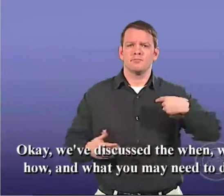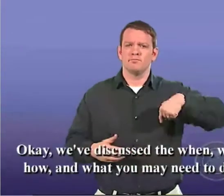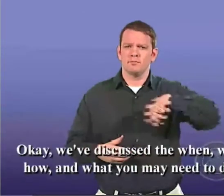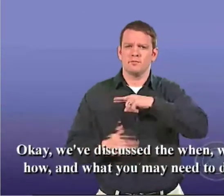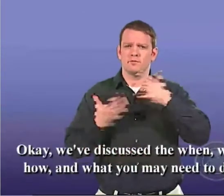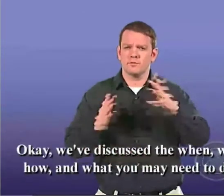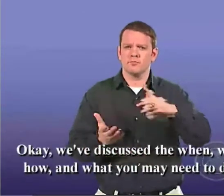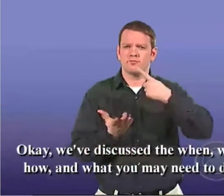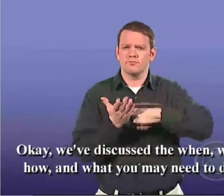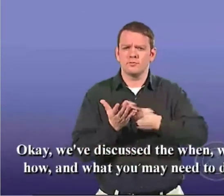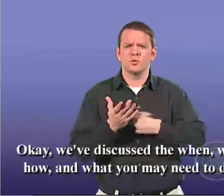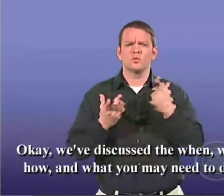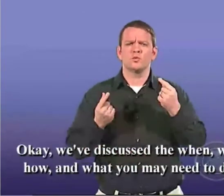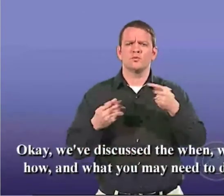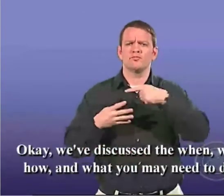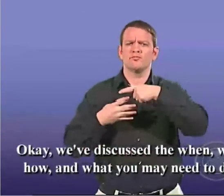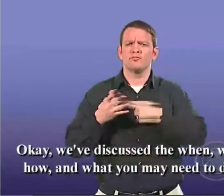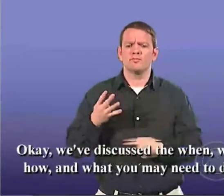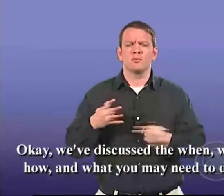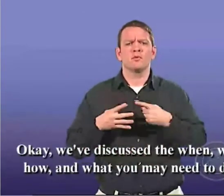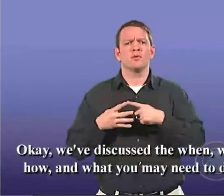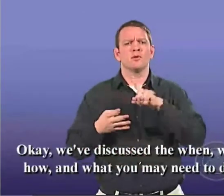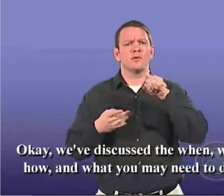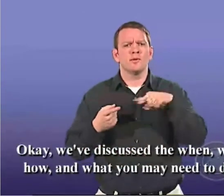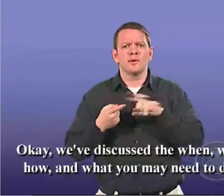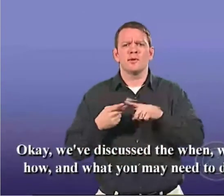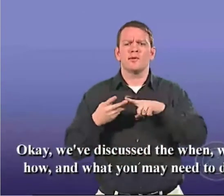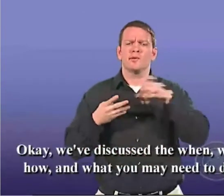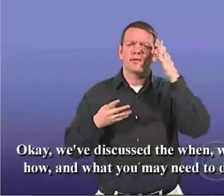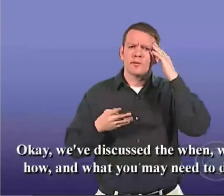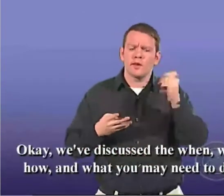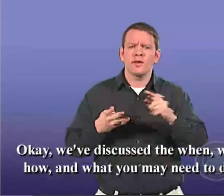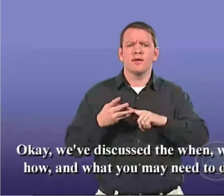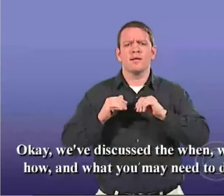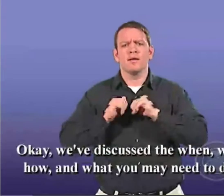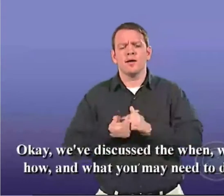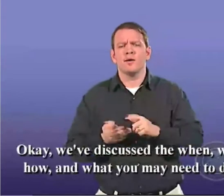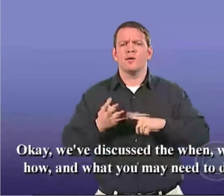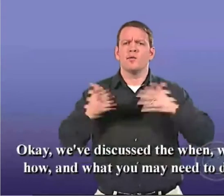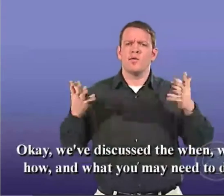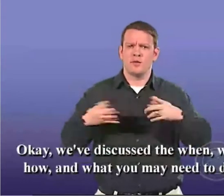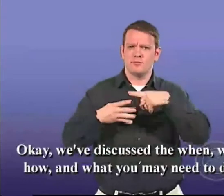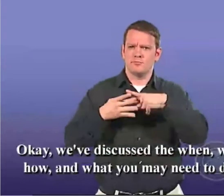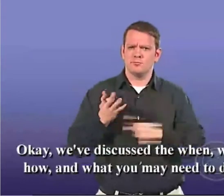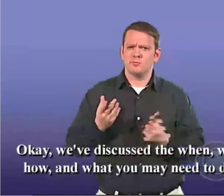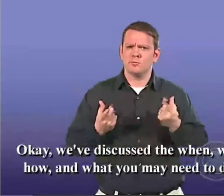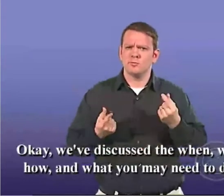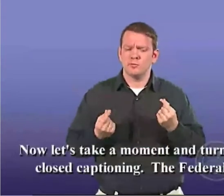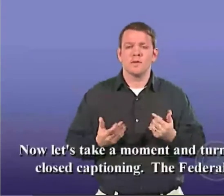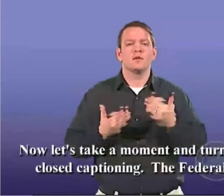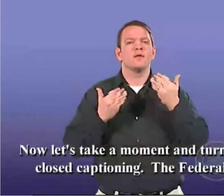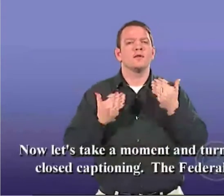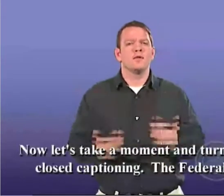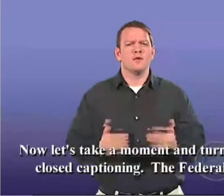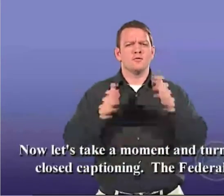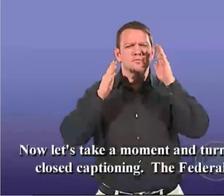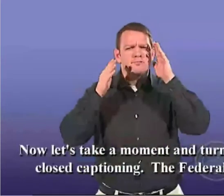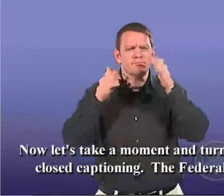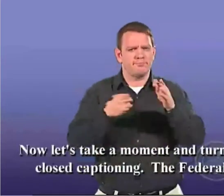Okay, we've discussed the when, why, how, and what you may need to do. Now, let's take a moment